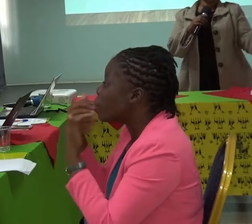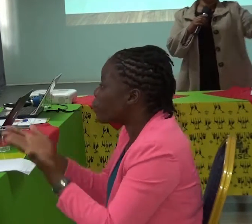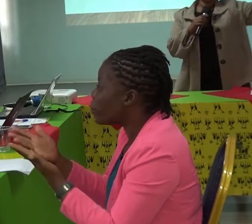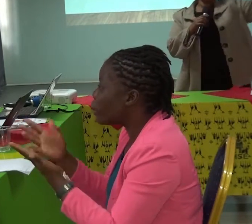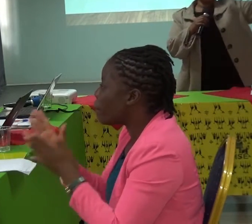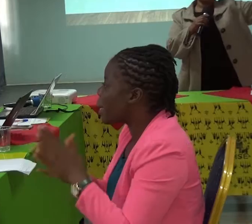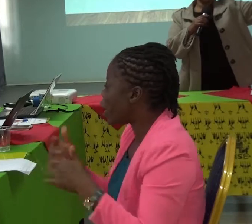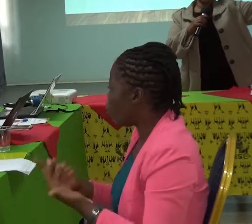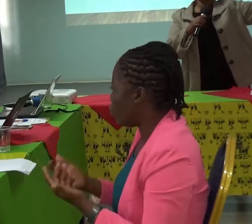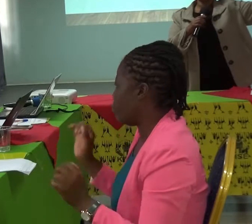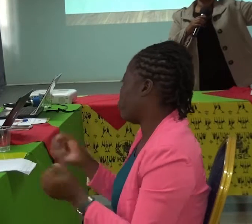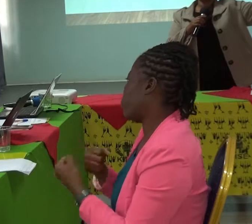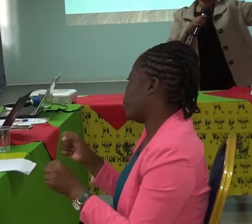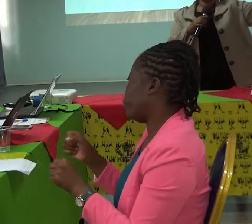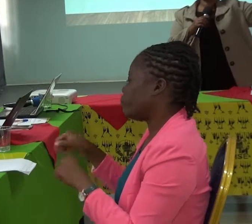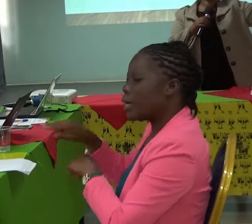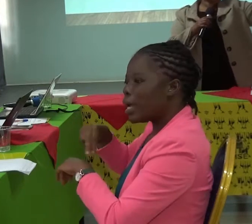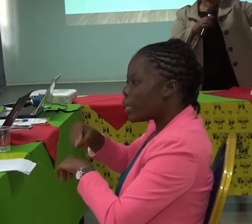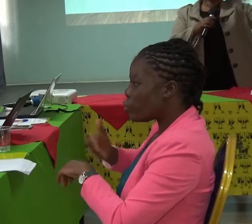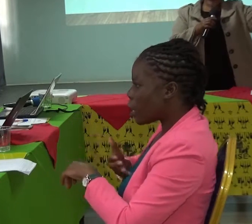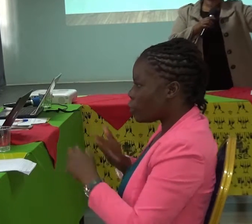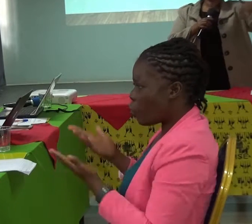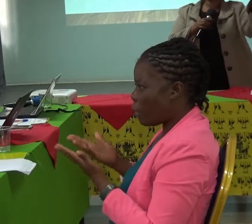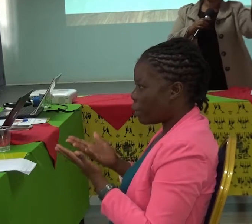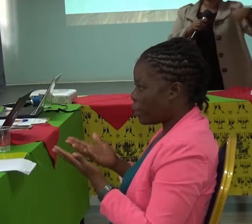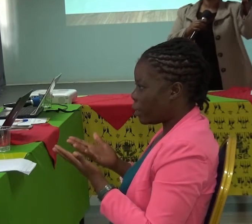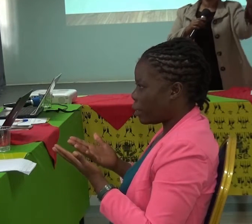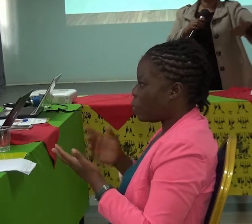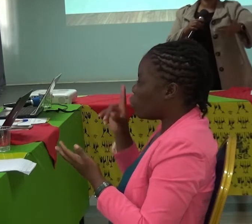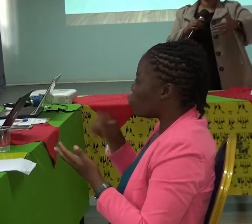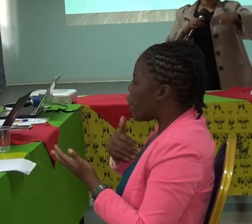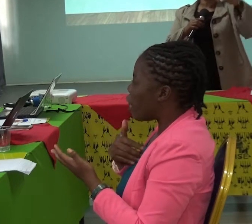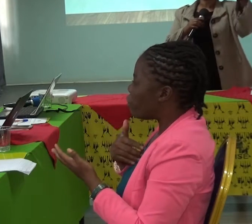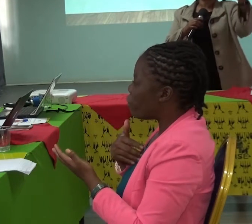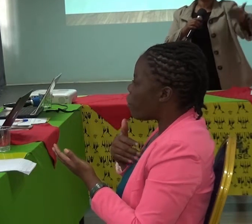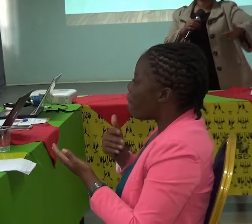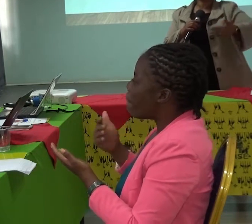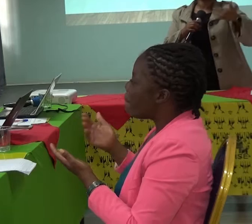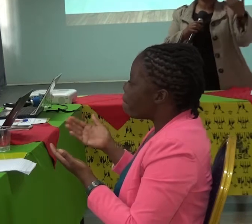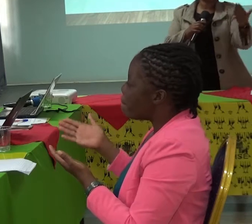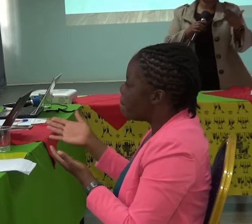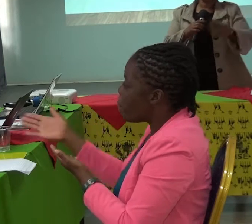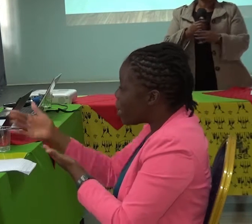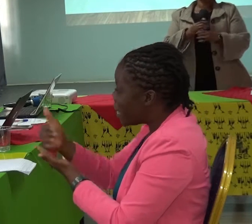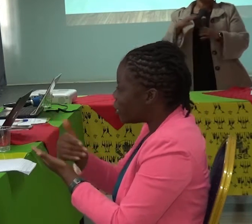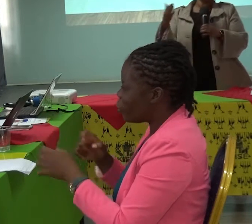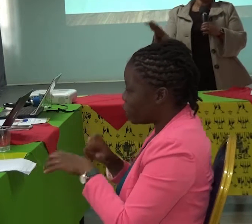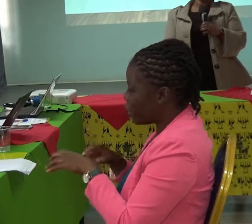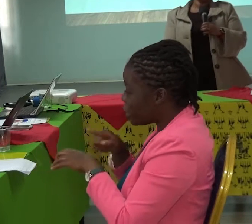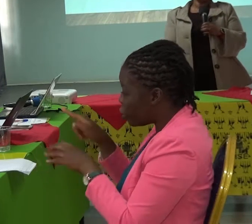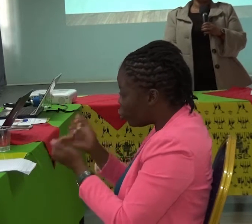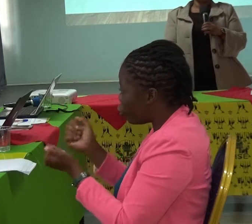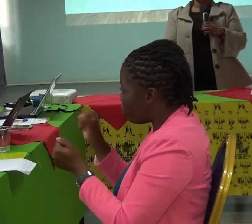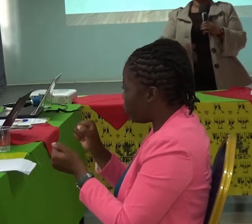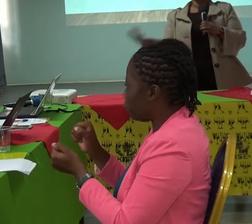National Council, I'm sure you're in the house, can we have a mobilization time so that we have these children registered? Just like the Ministry